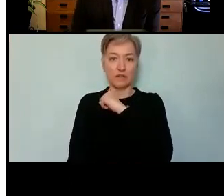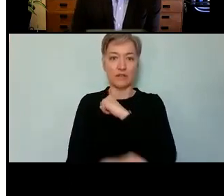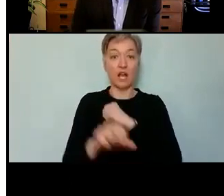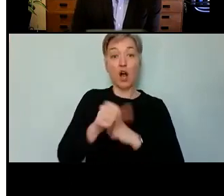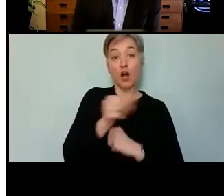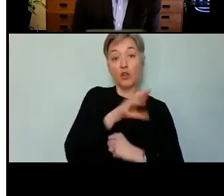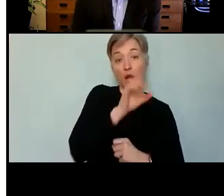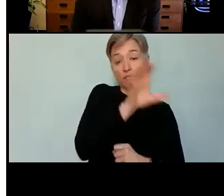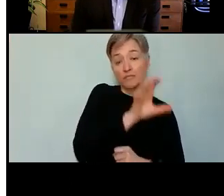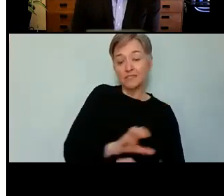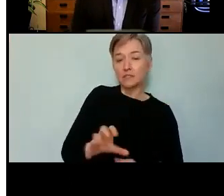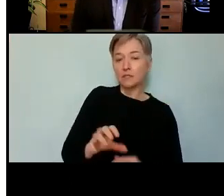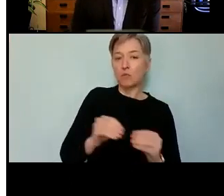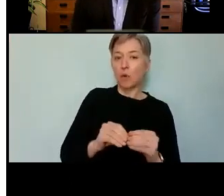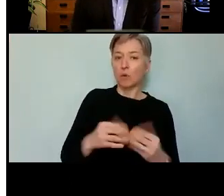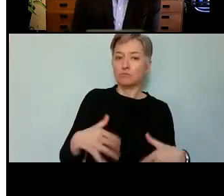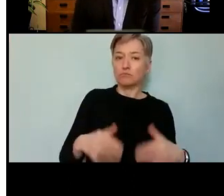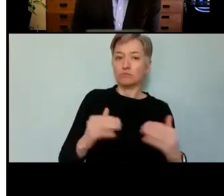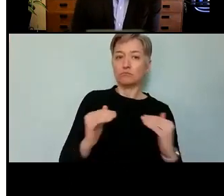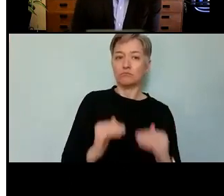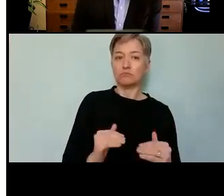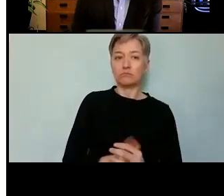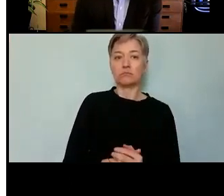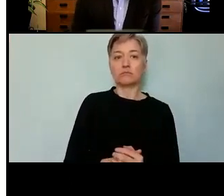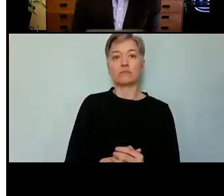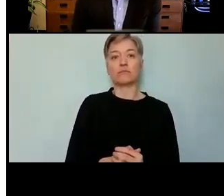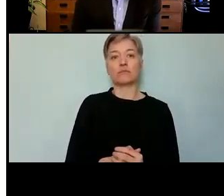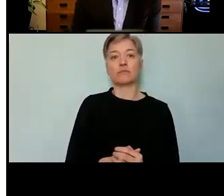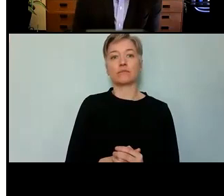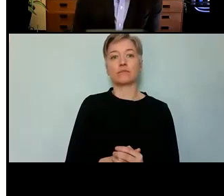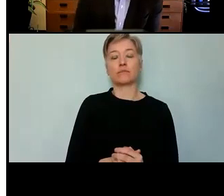counties. So when we add to this though,